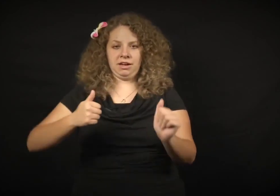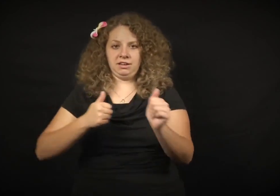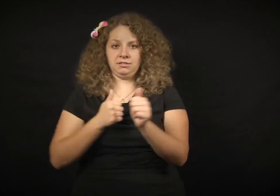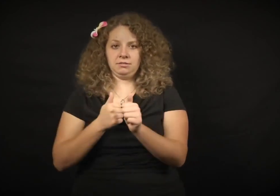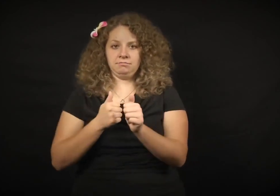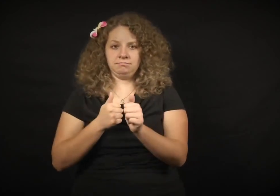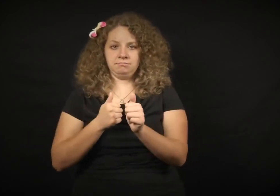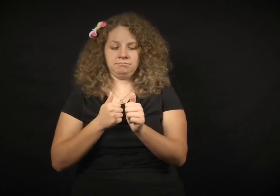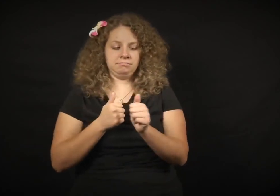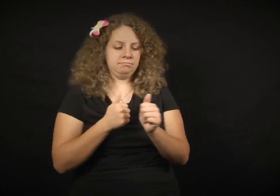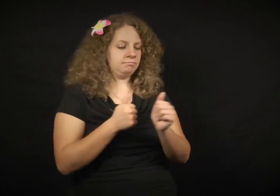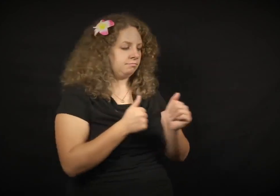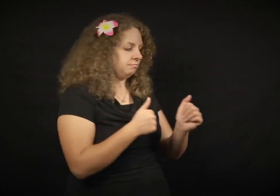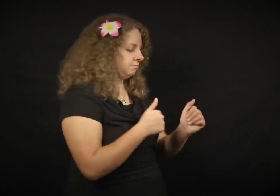Behind.